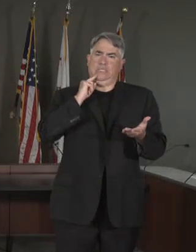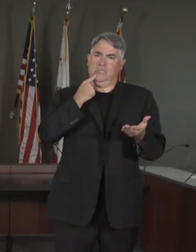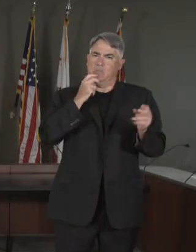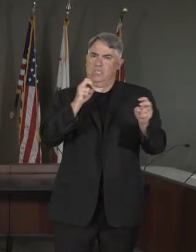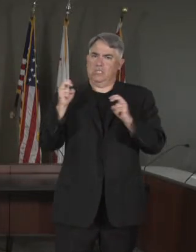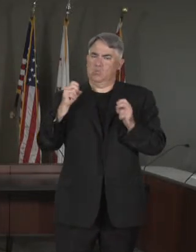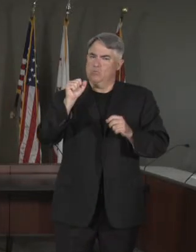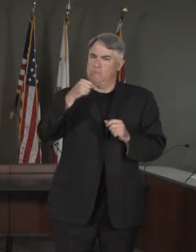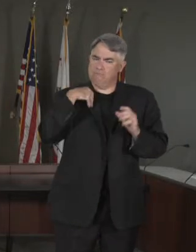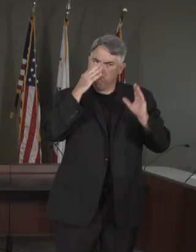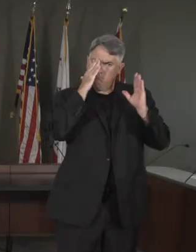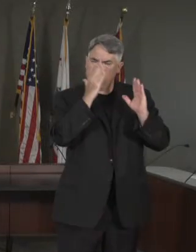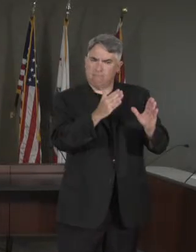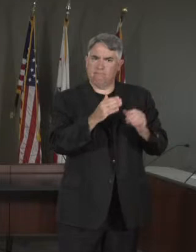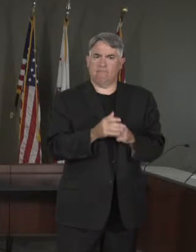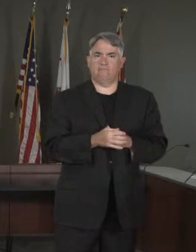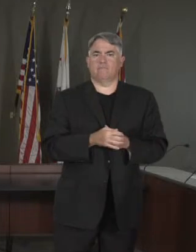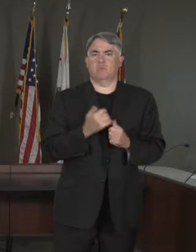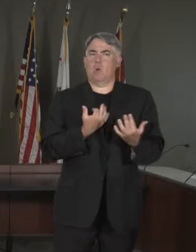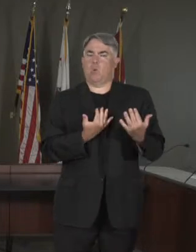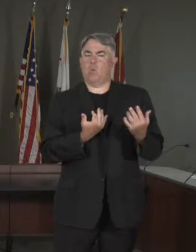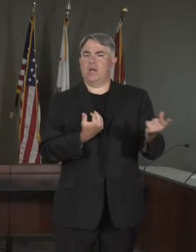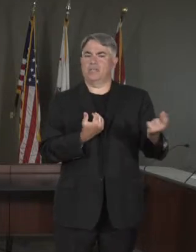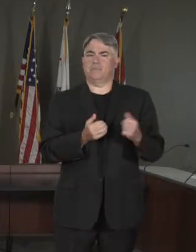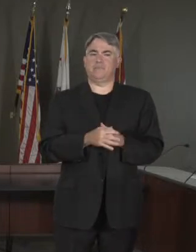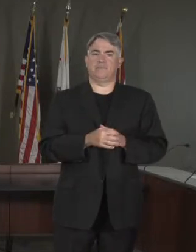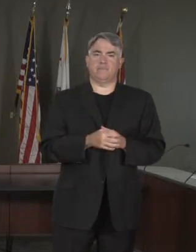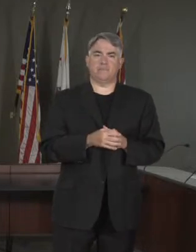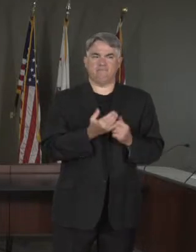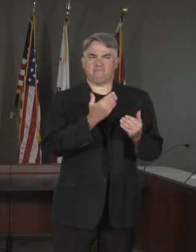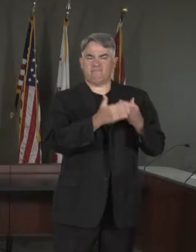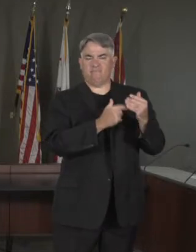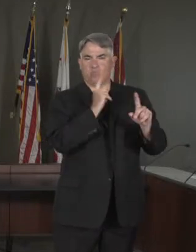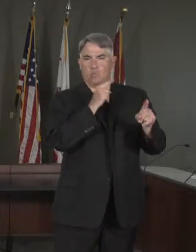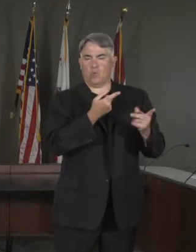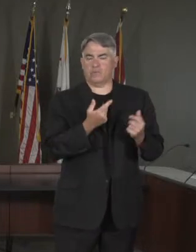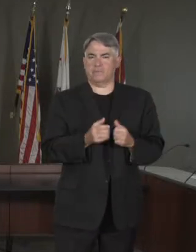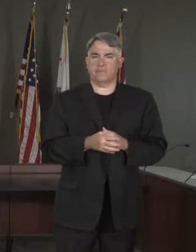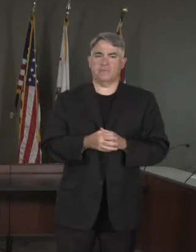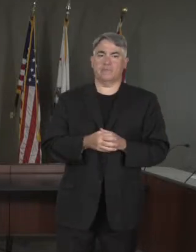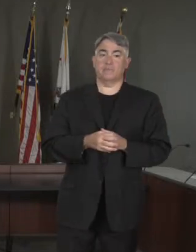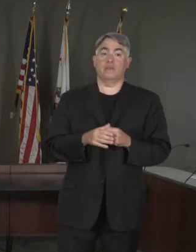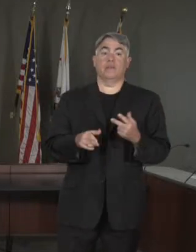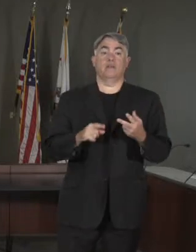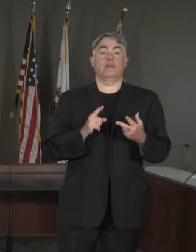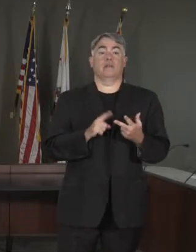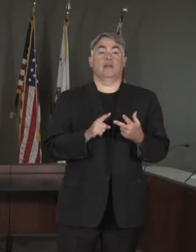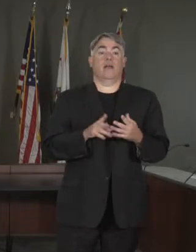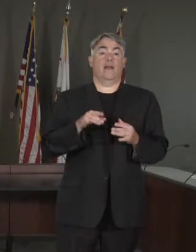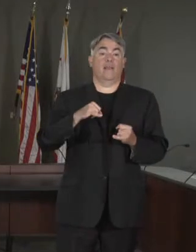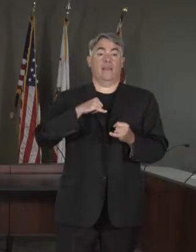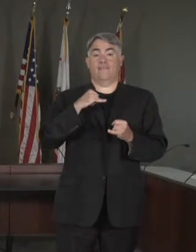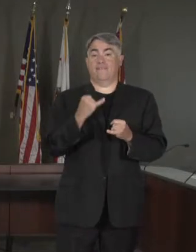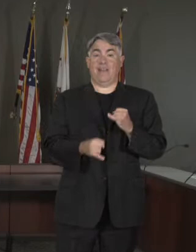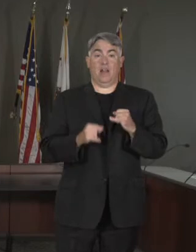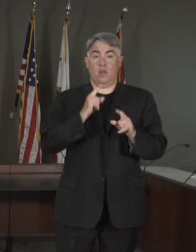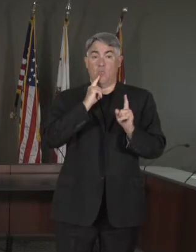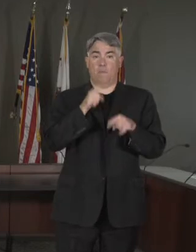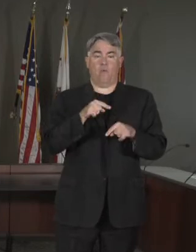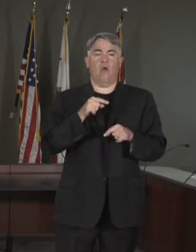fine for us to give them a little additional time to make sure we have a complete report. The final report also will be made